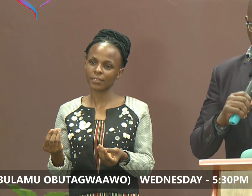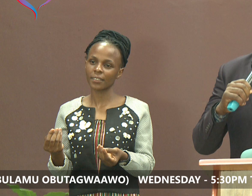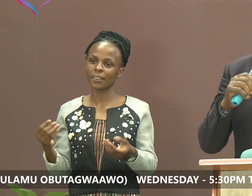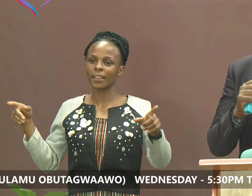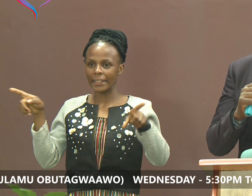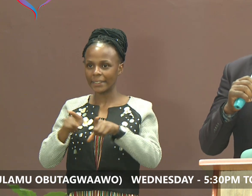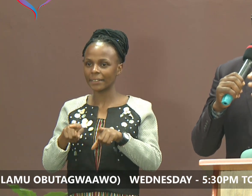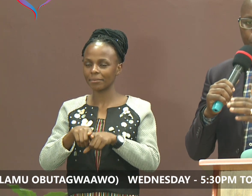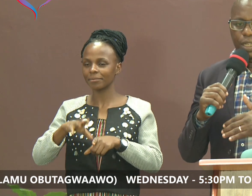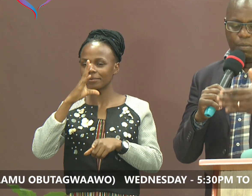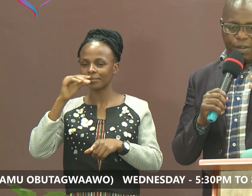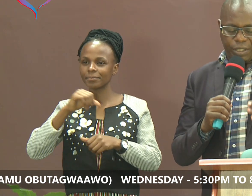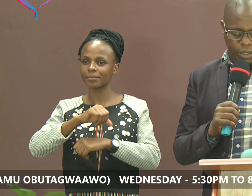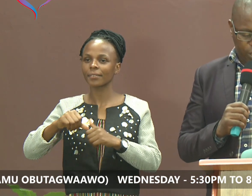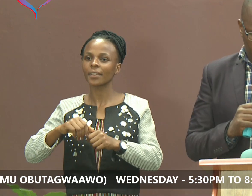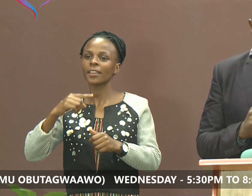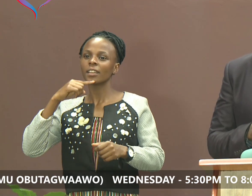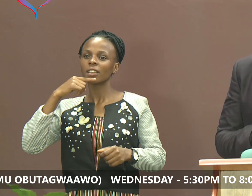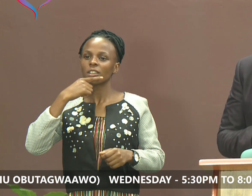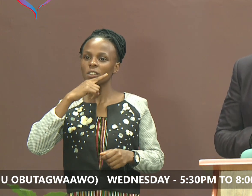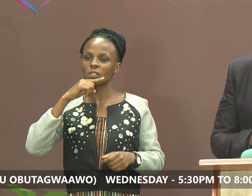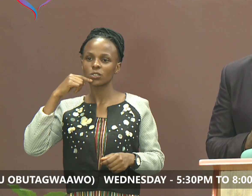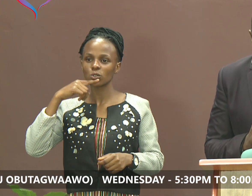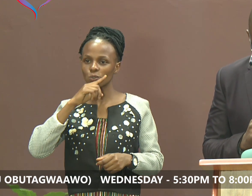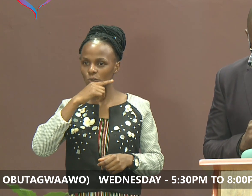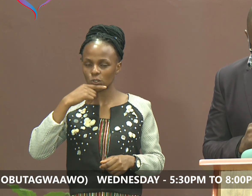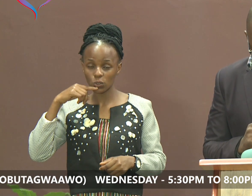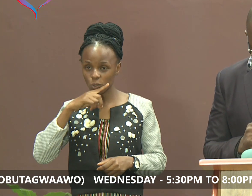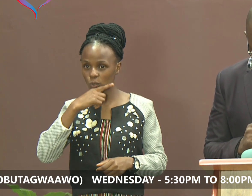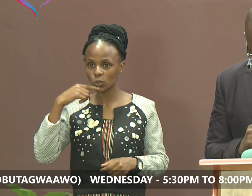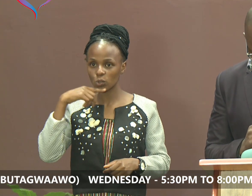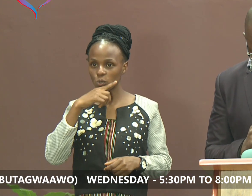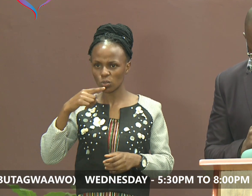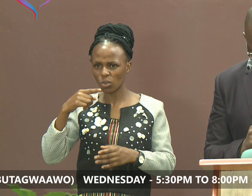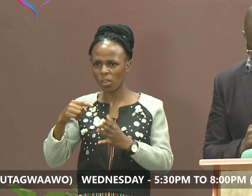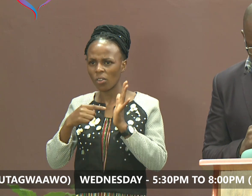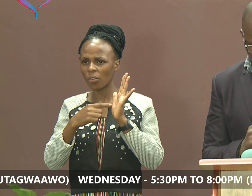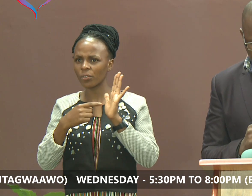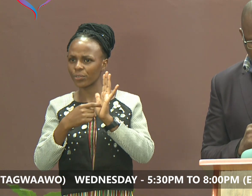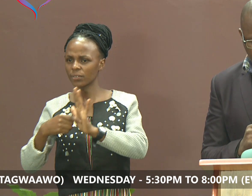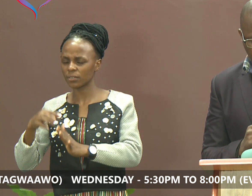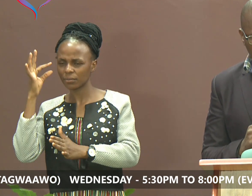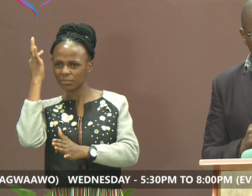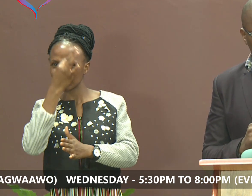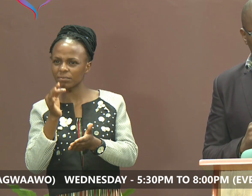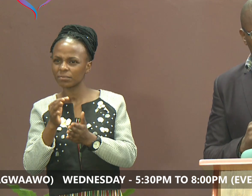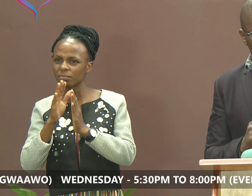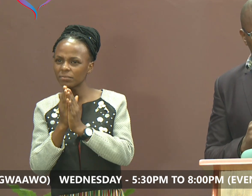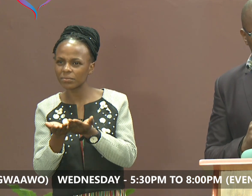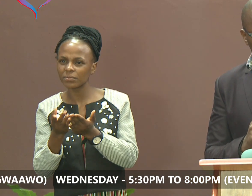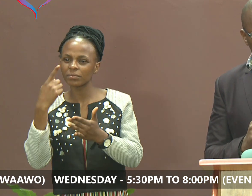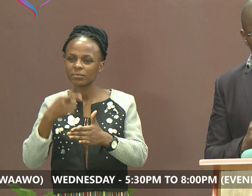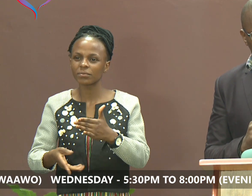media because it's technology, social media, and marriage. I'll end with marriage. Then social media. Katusoke nebya maulide